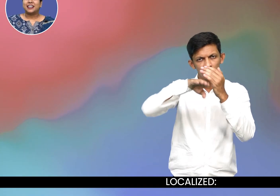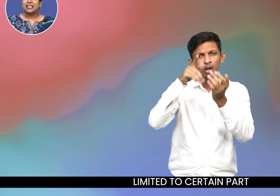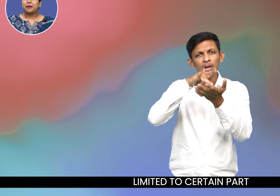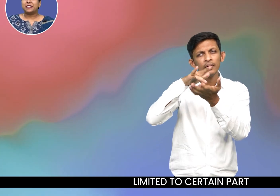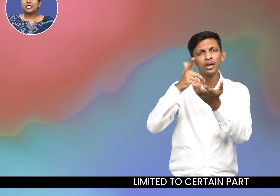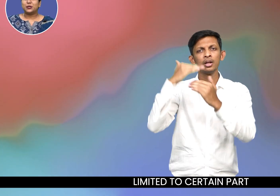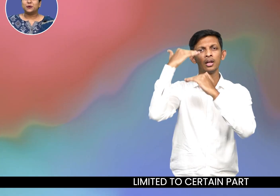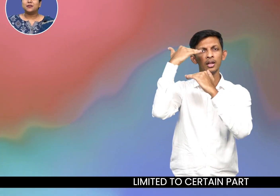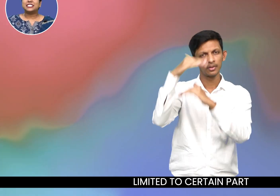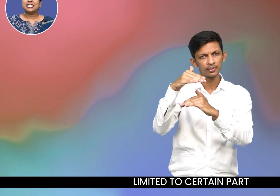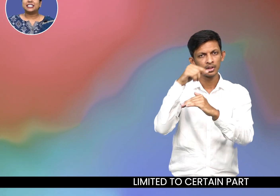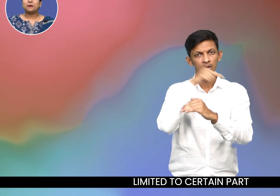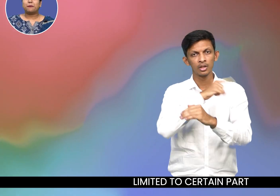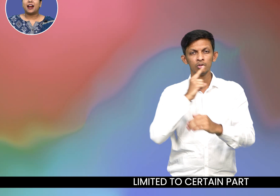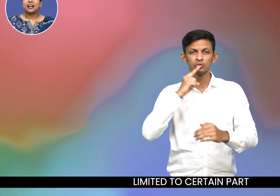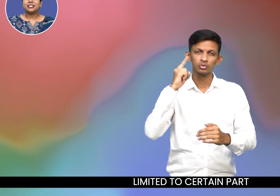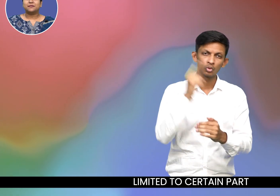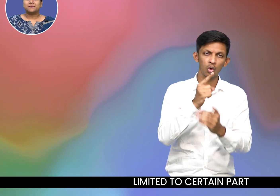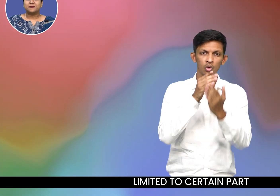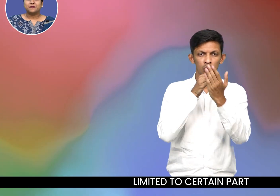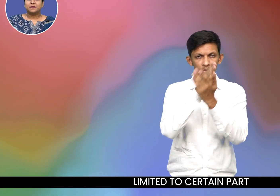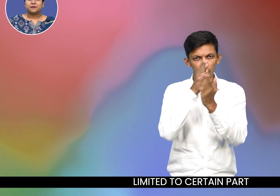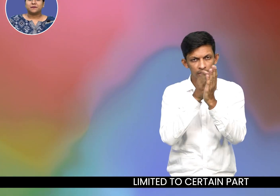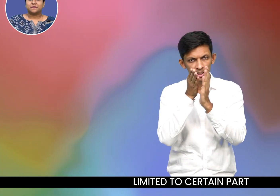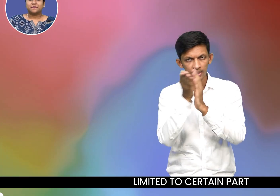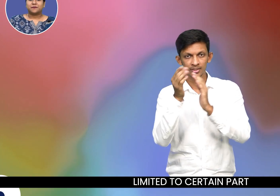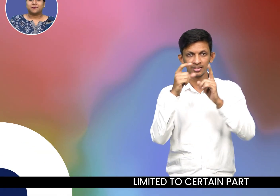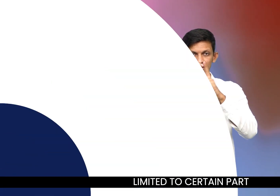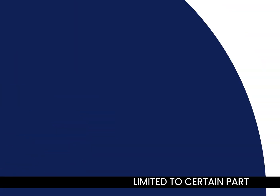Localized. Limited to certain part.